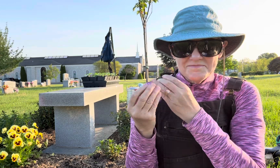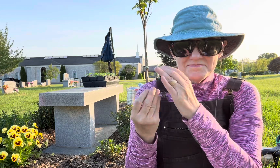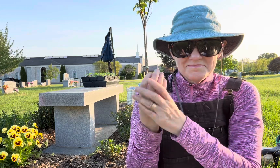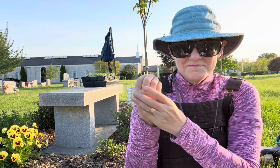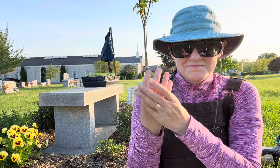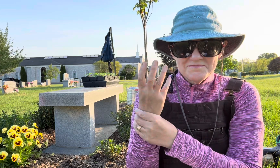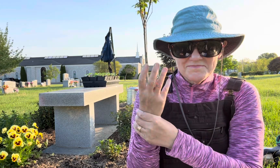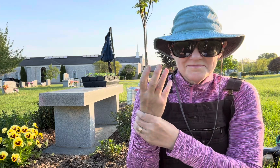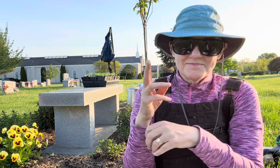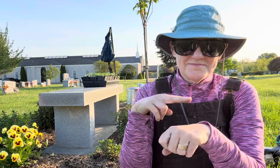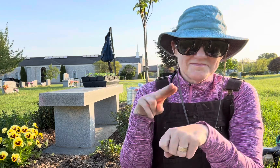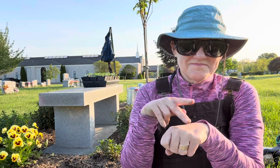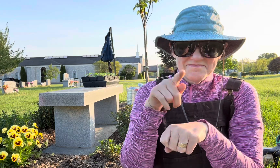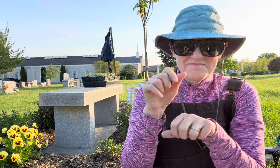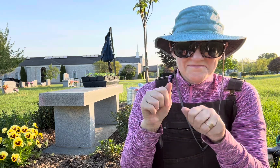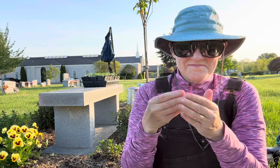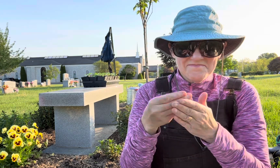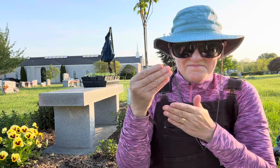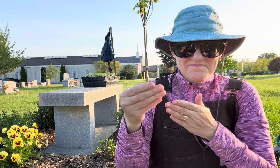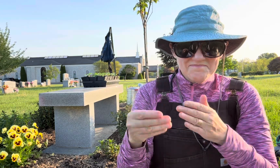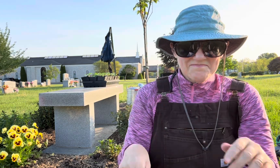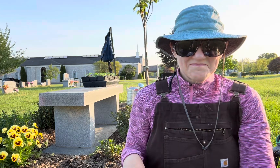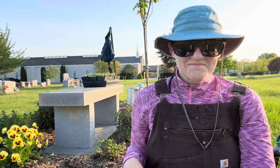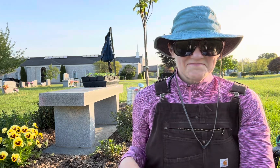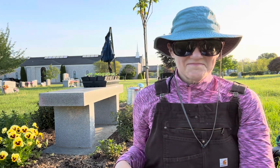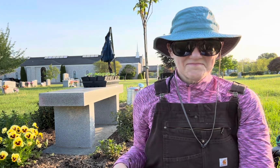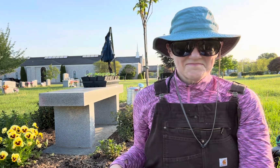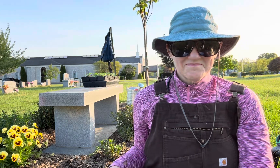fall. Of course, you could also buy them.